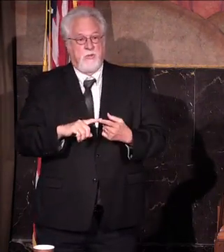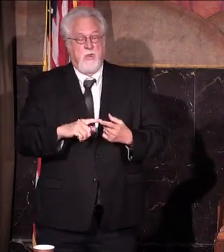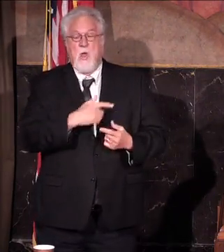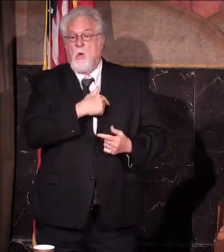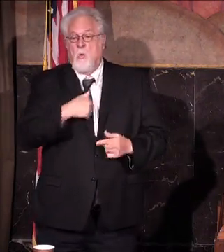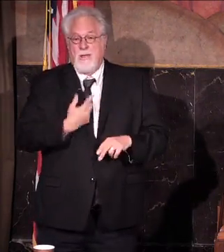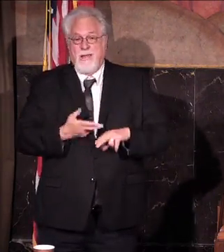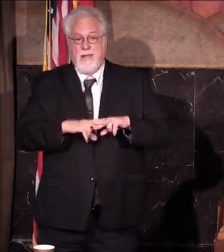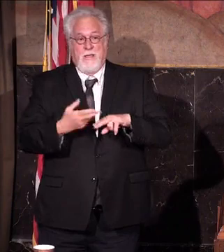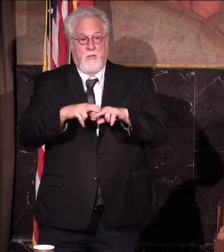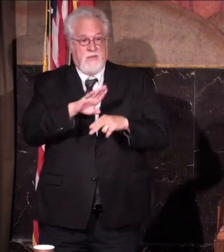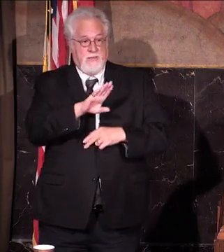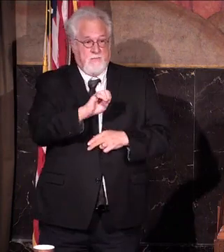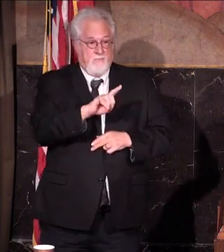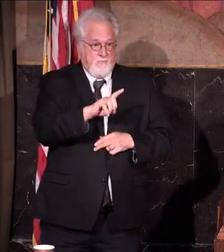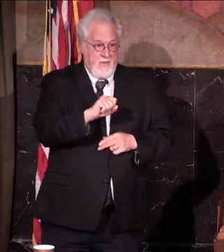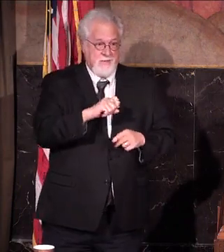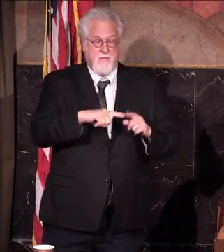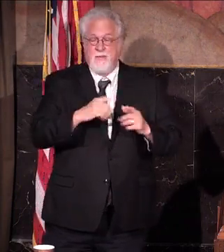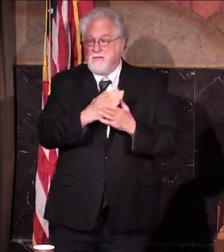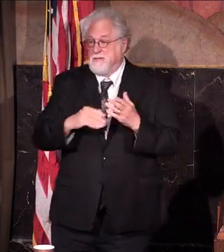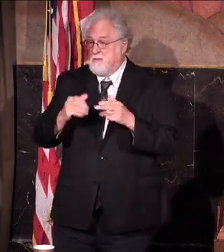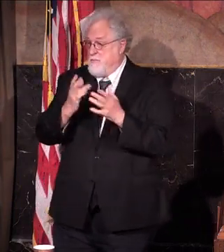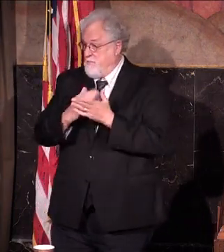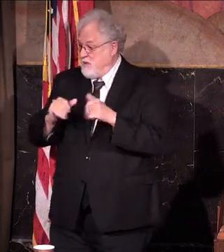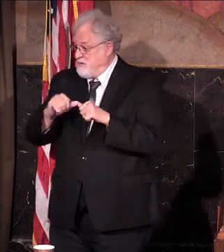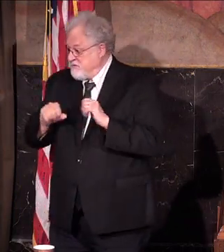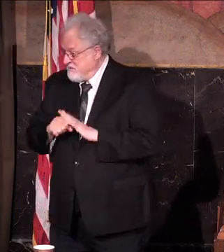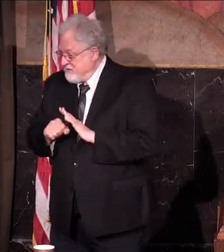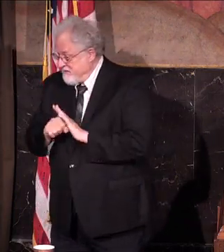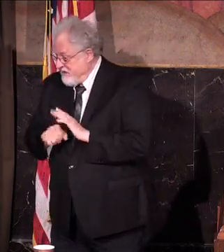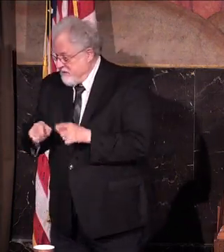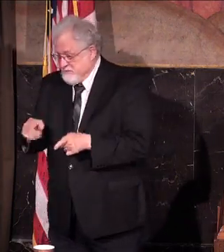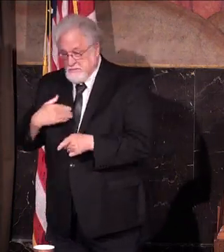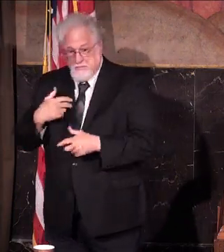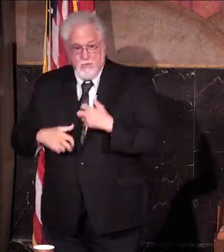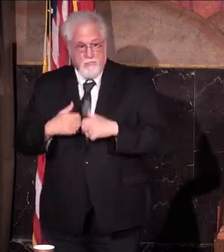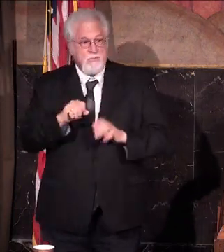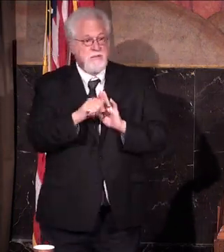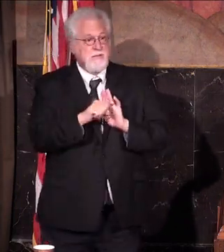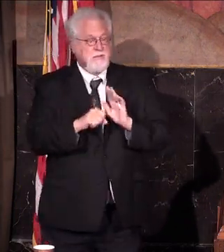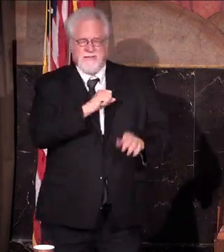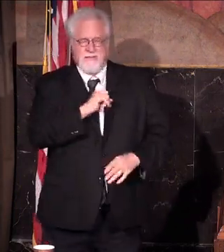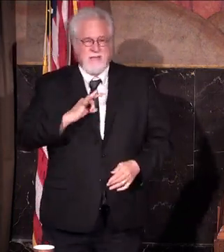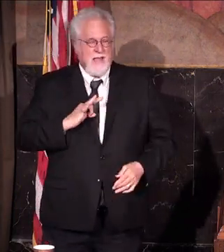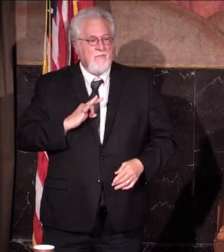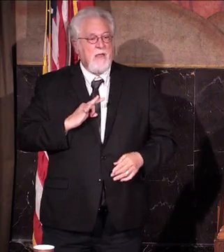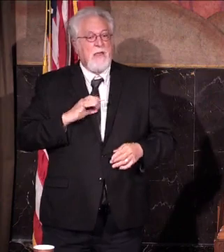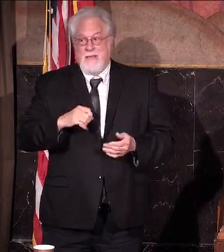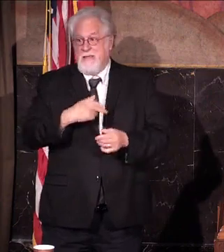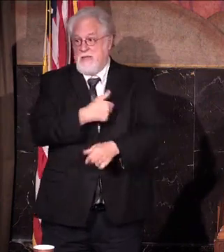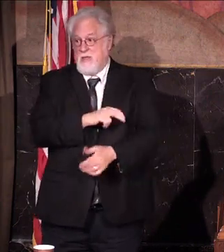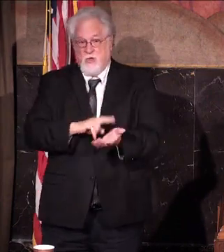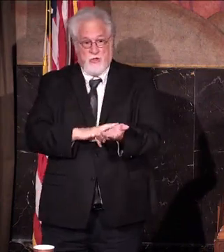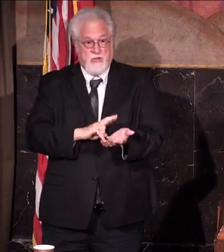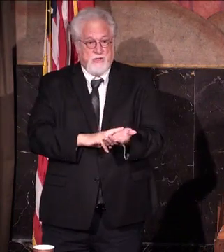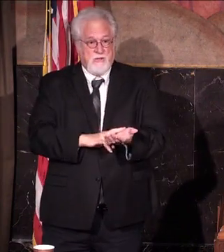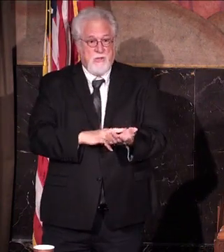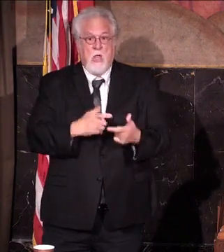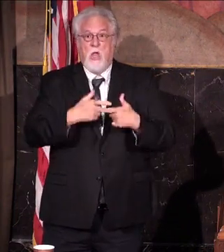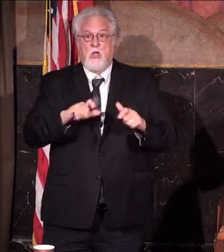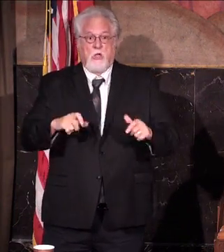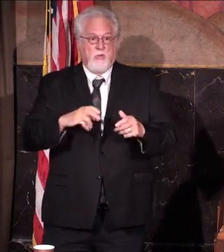increased the number of beds, but in certain parts of the state, we're also seeing issues with staffing. And that's correct. We need nurses. You know, there's a huge